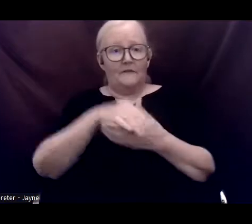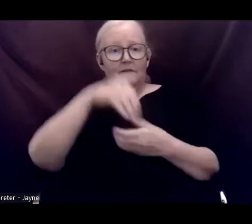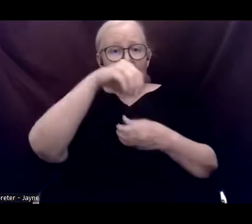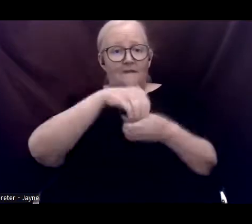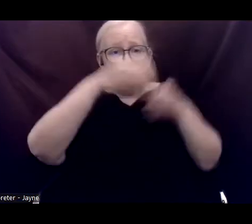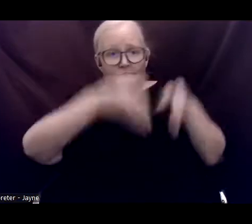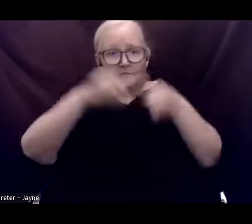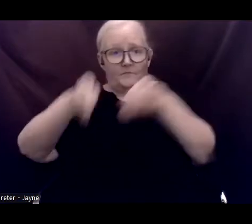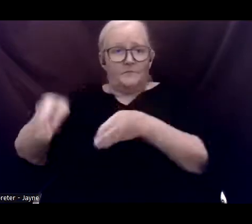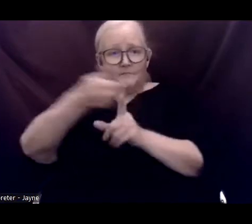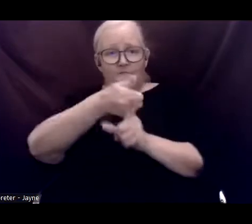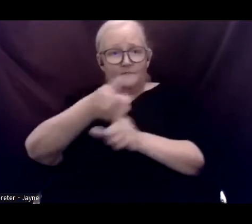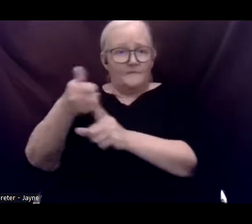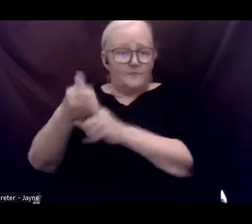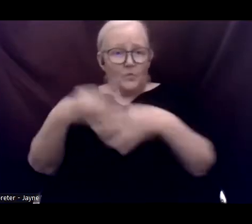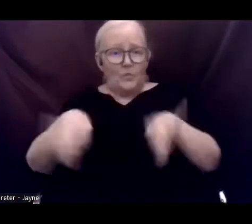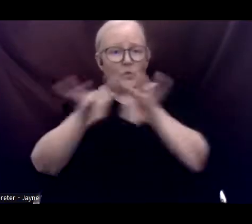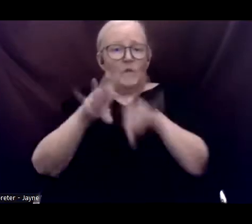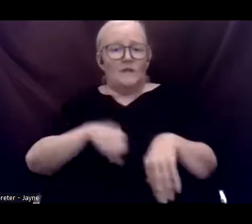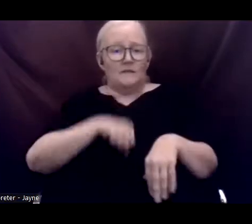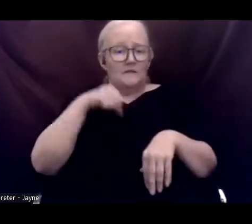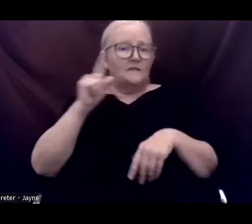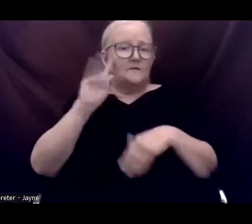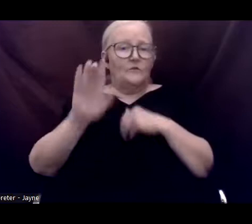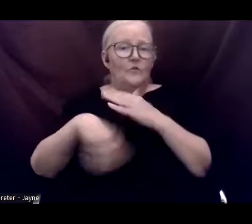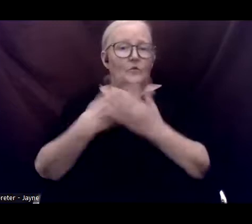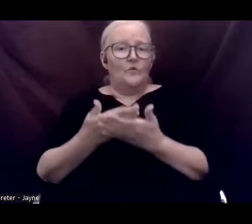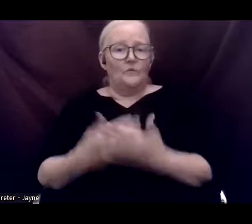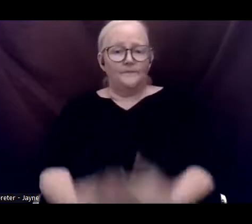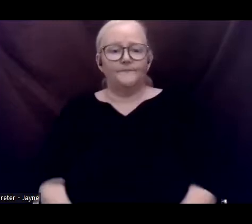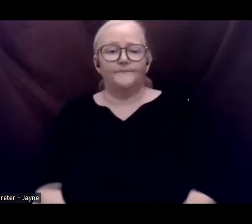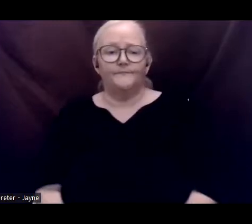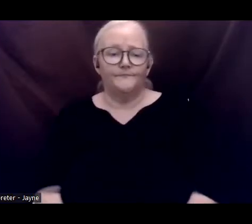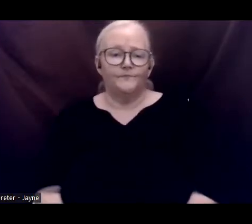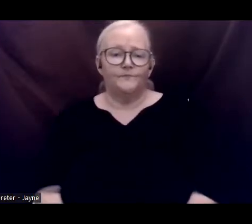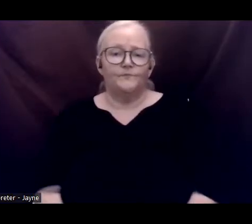worth and dignity of every human being.